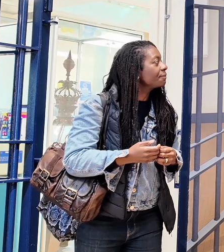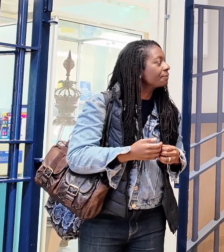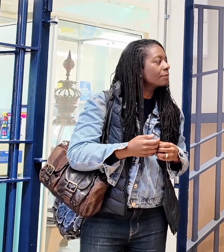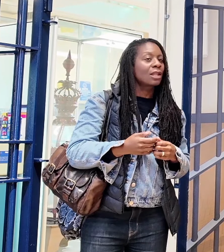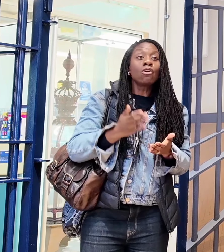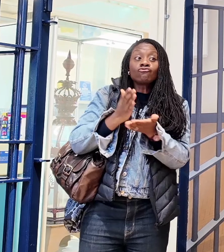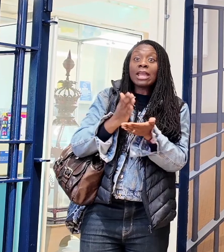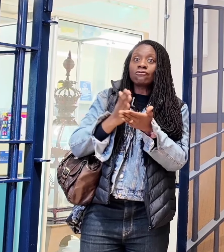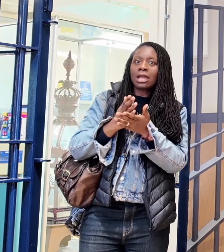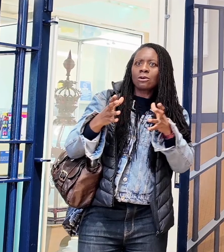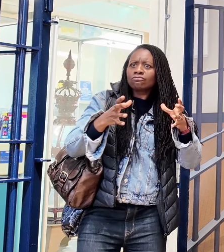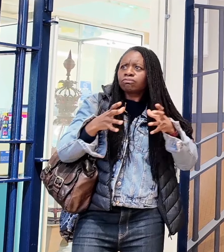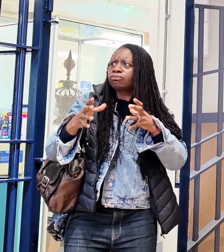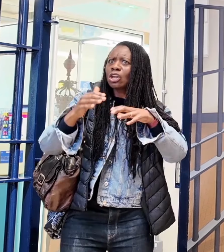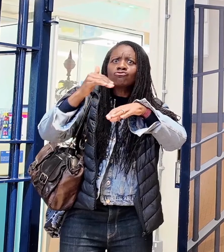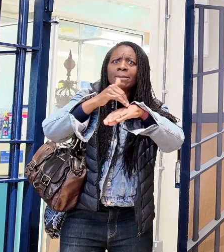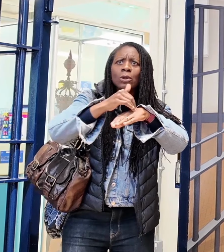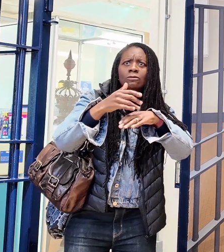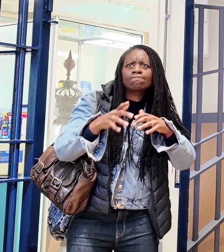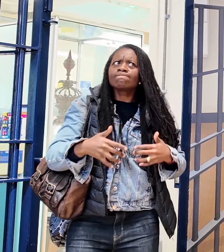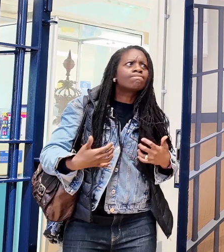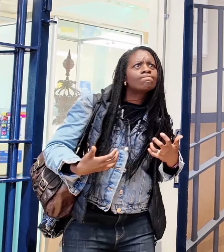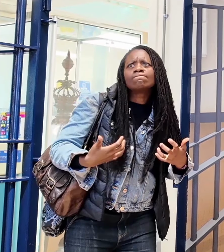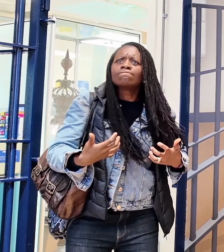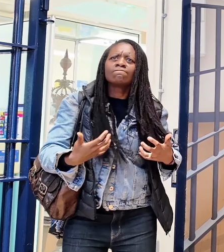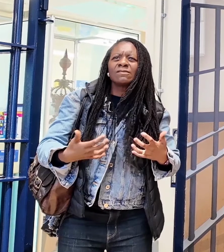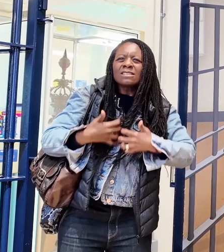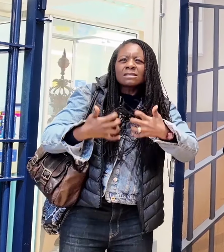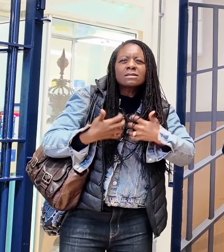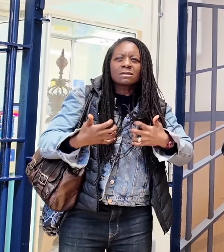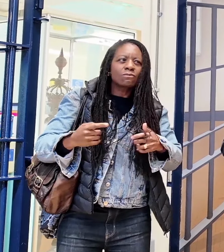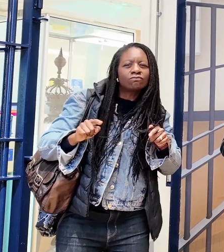Were very active as criminals